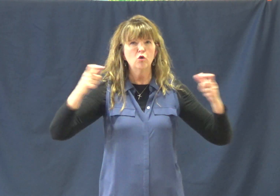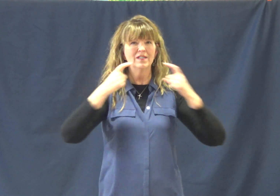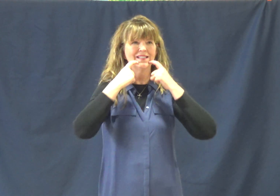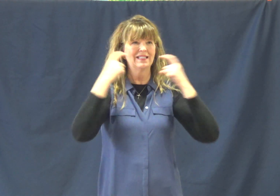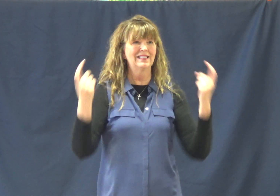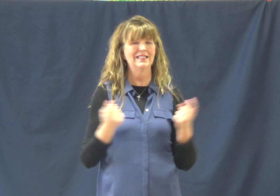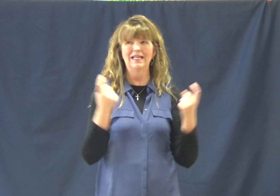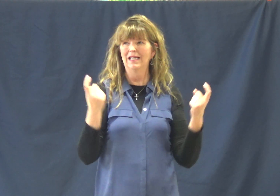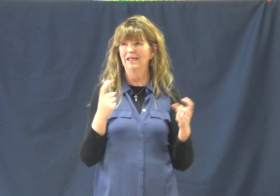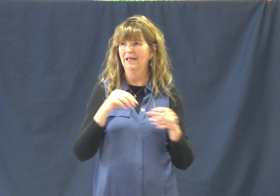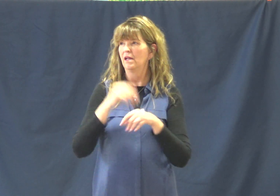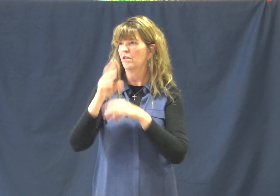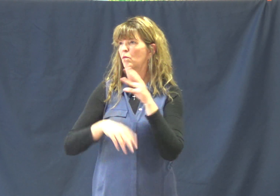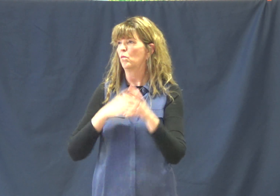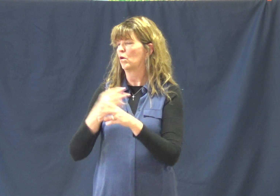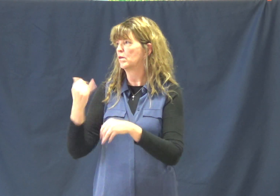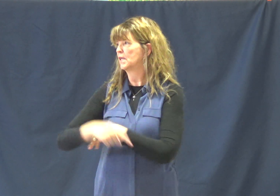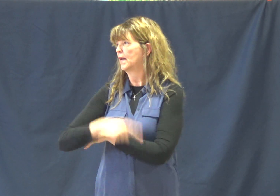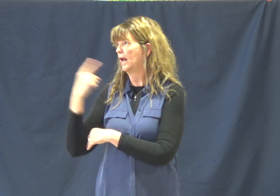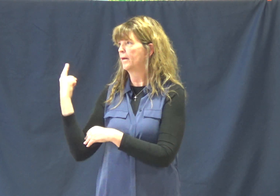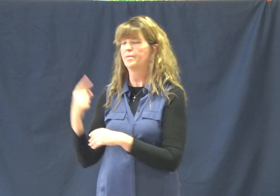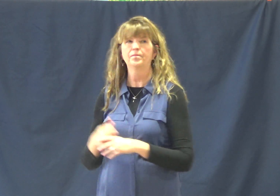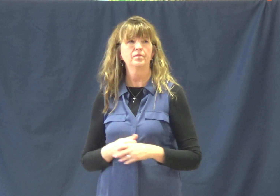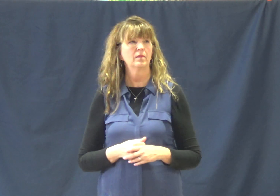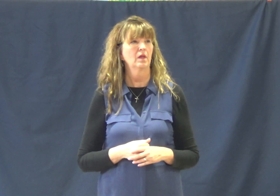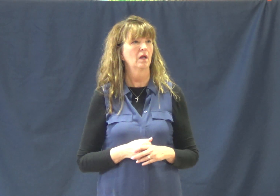There is a huge sin in the world today.